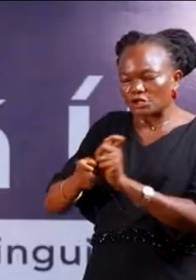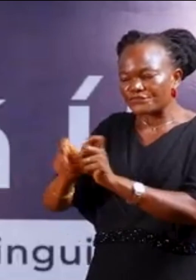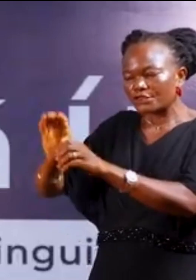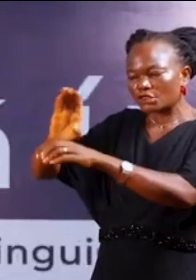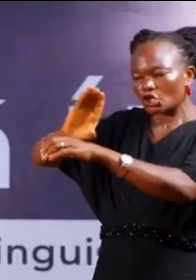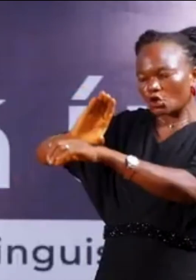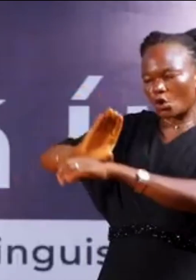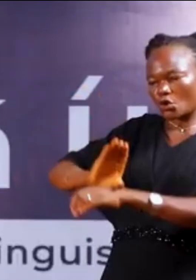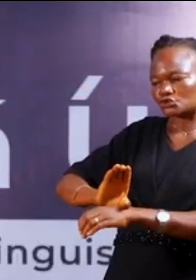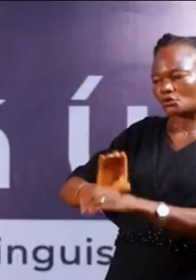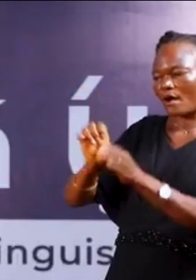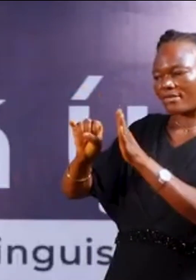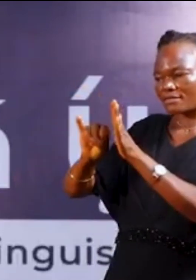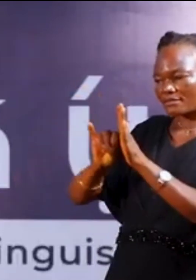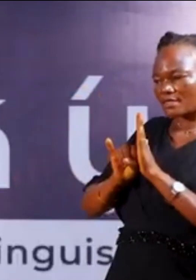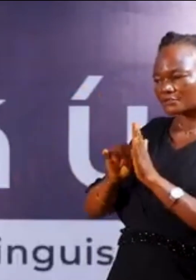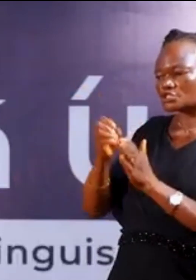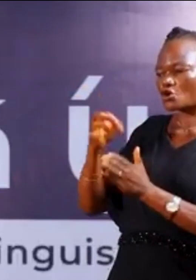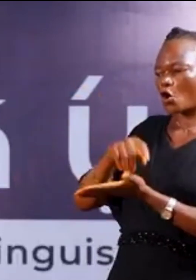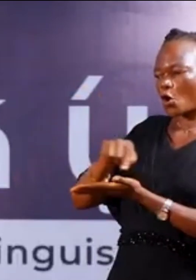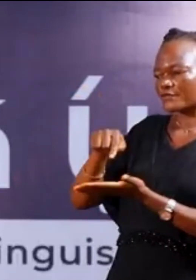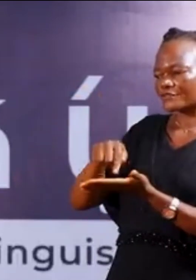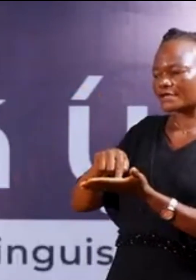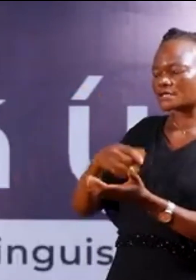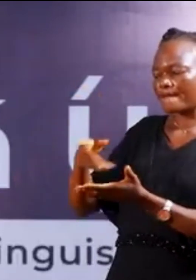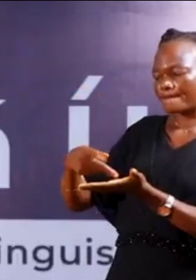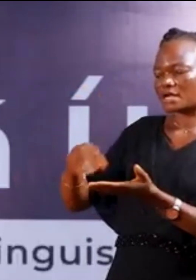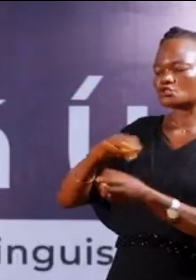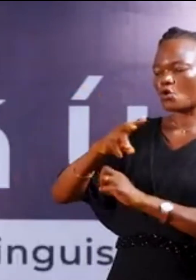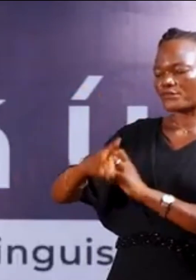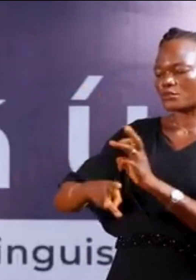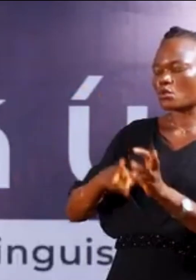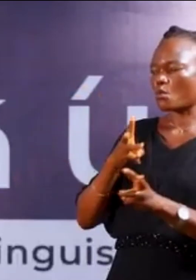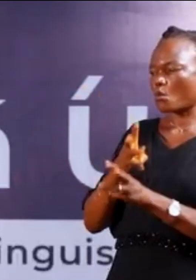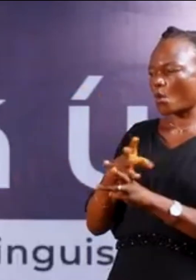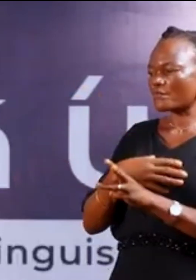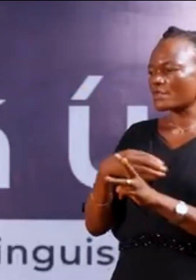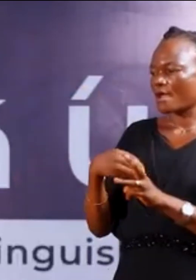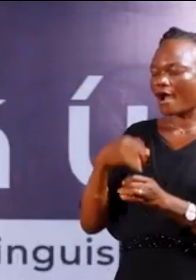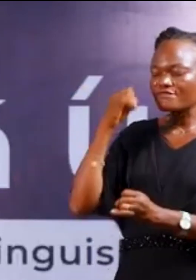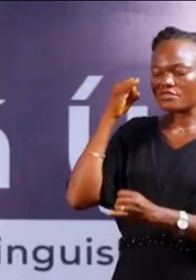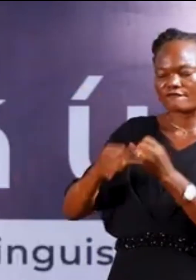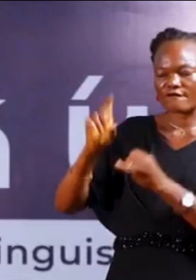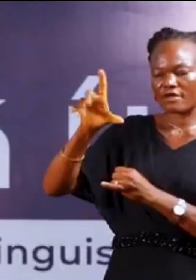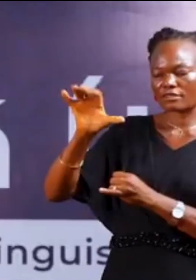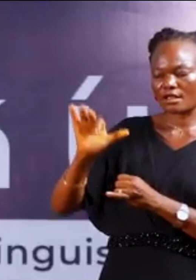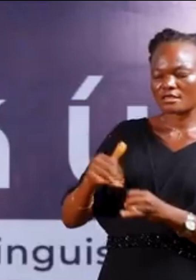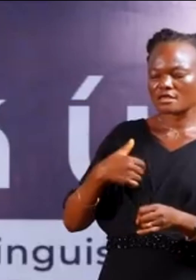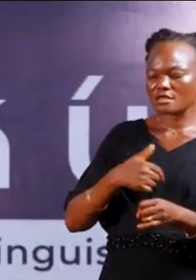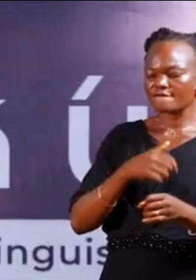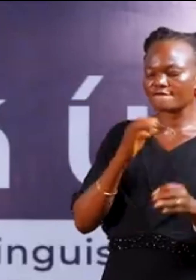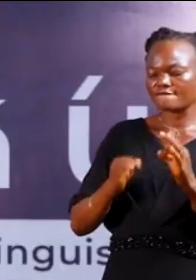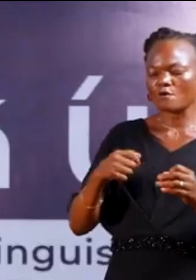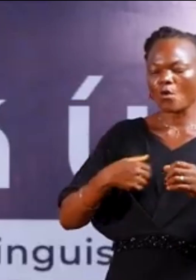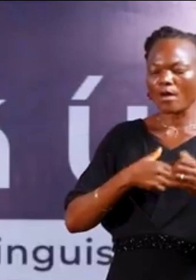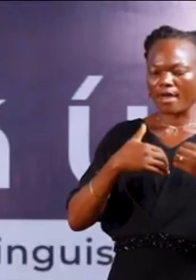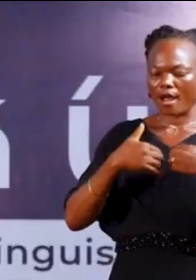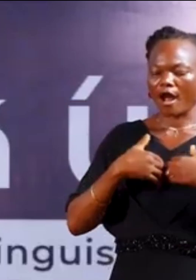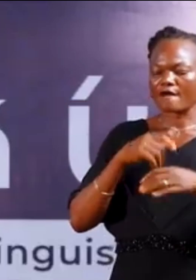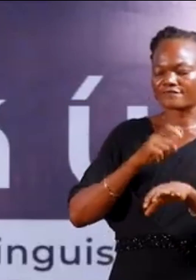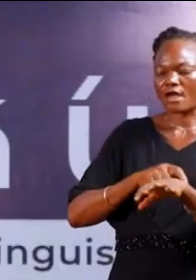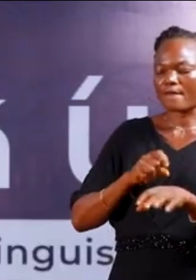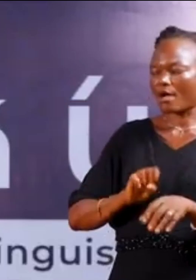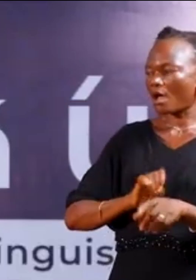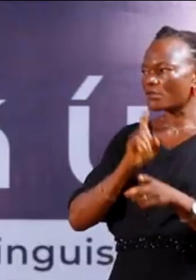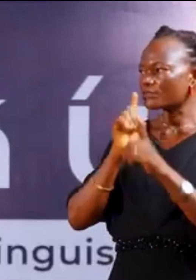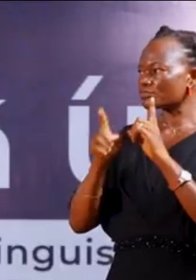culture and identity of these parts of the world? And finally, if we have some time, I would like to